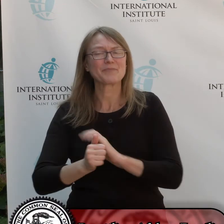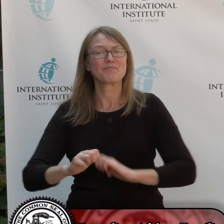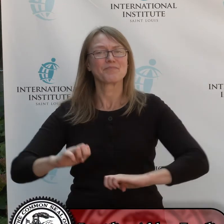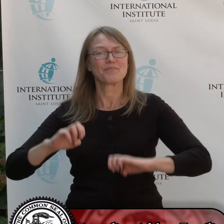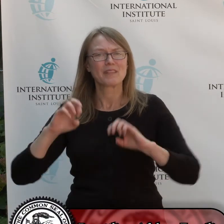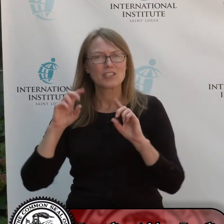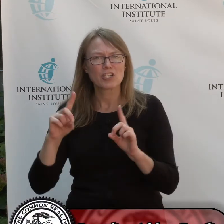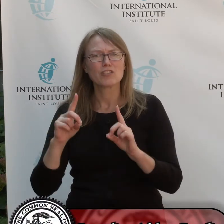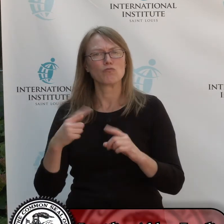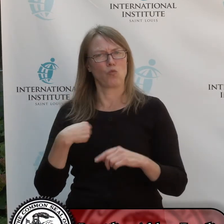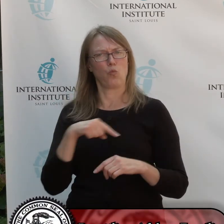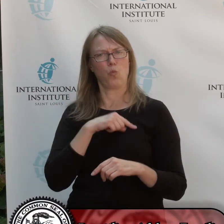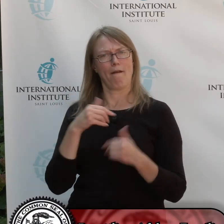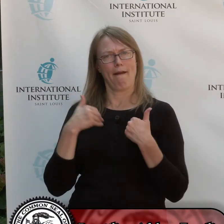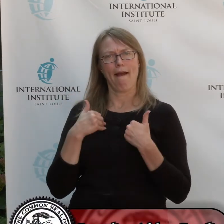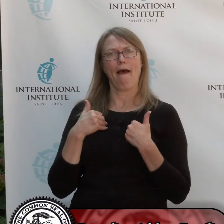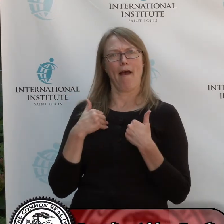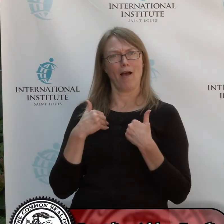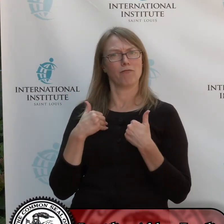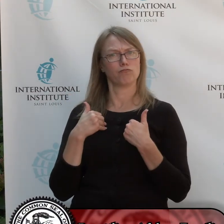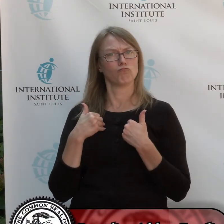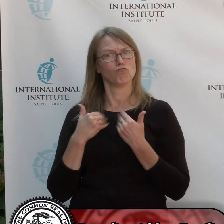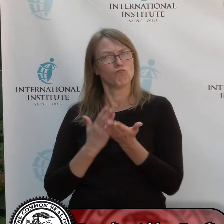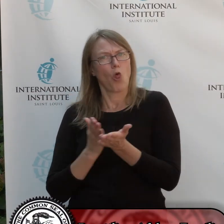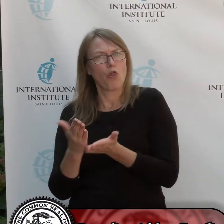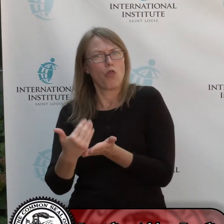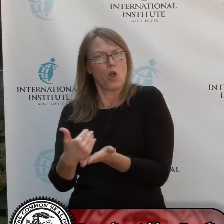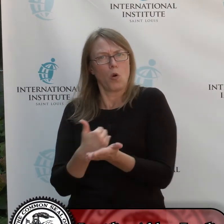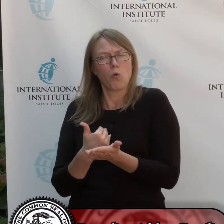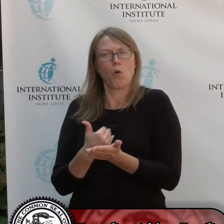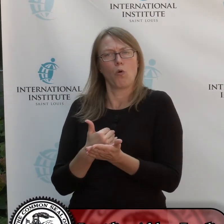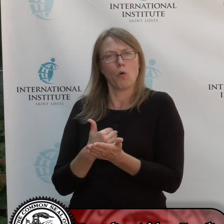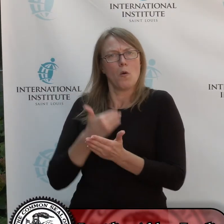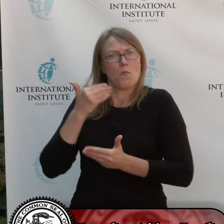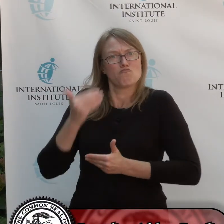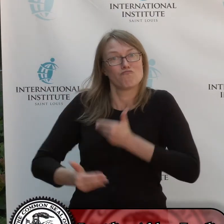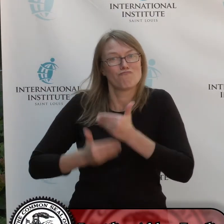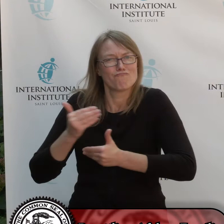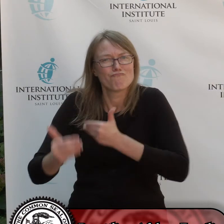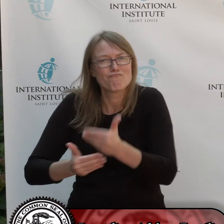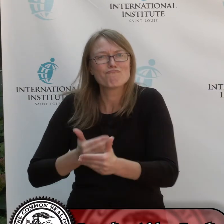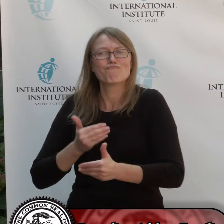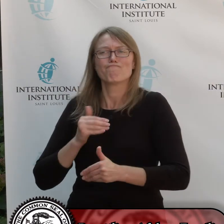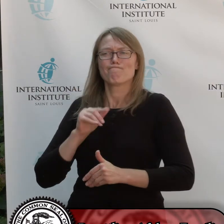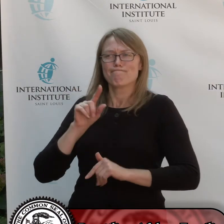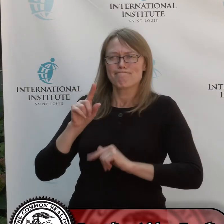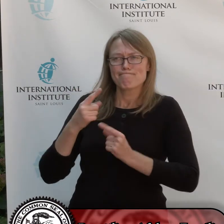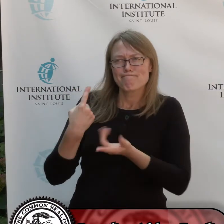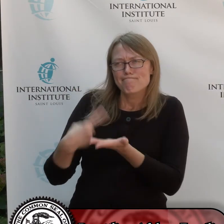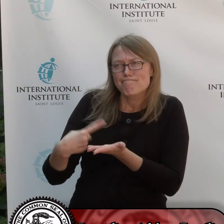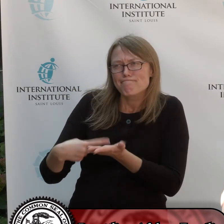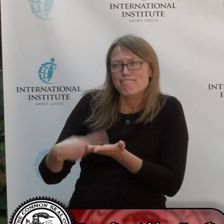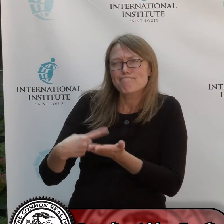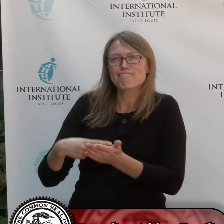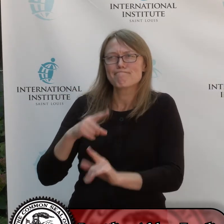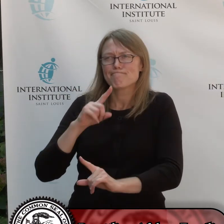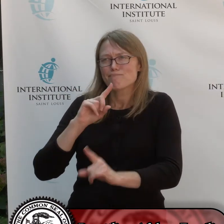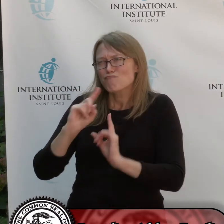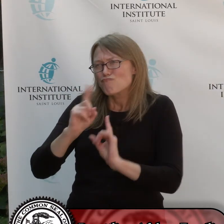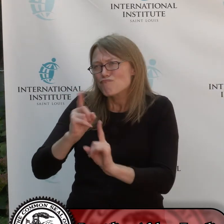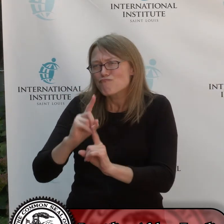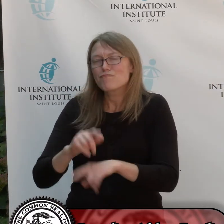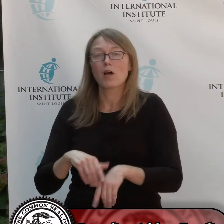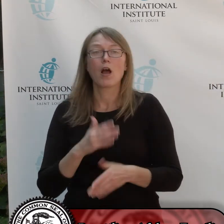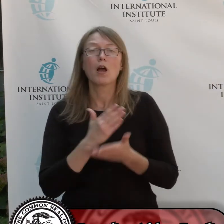and matching process. I can tell you we've already had members of our business community stepping up and saying, we're ready to be a part of